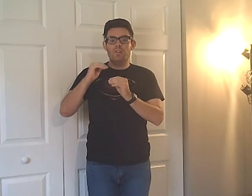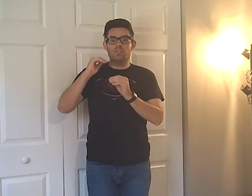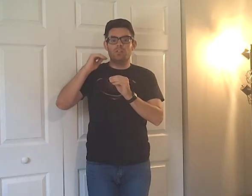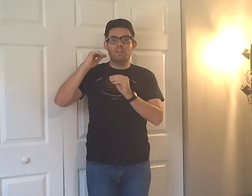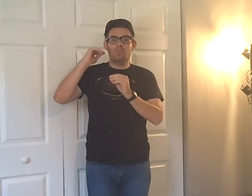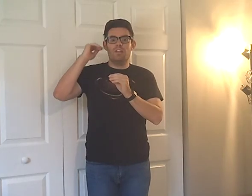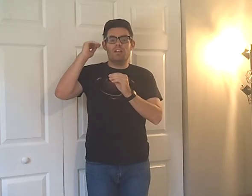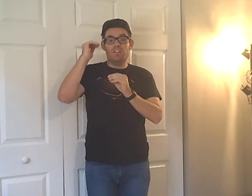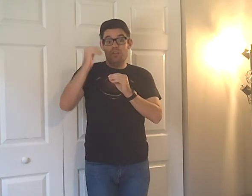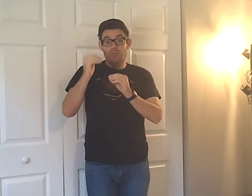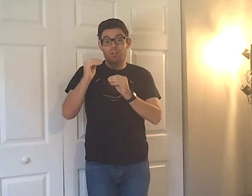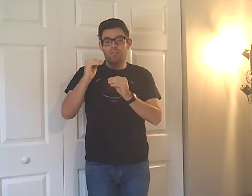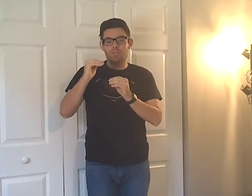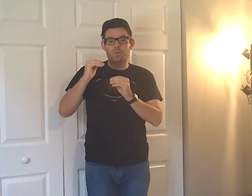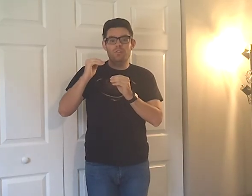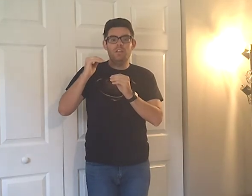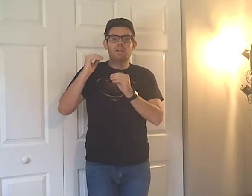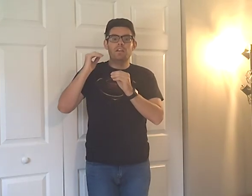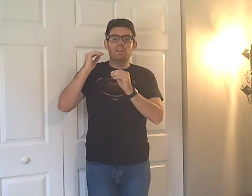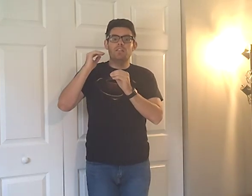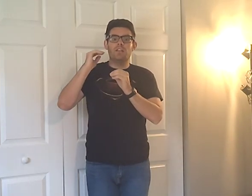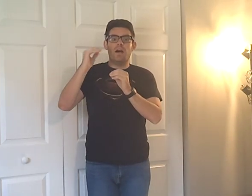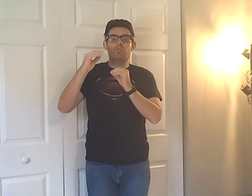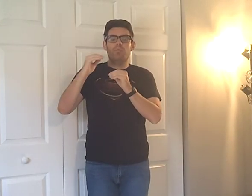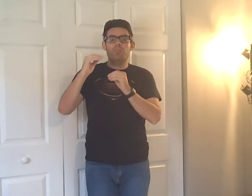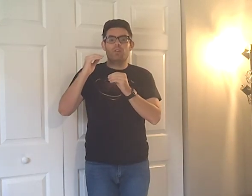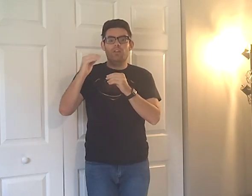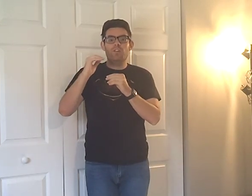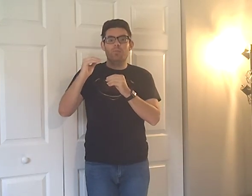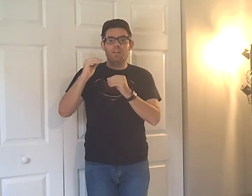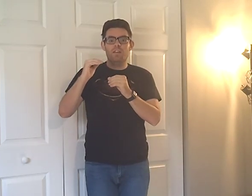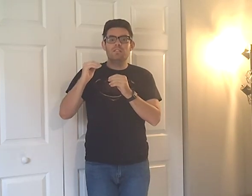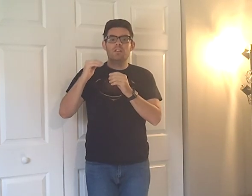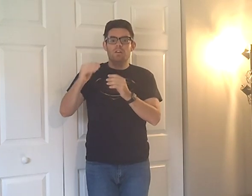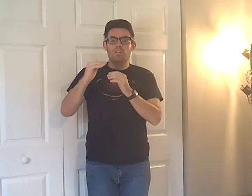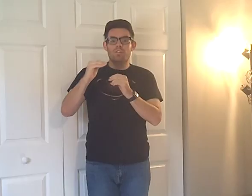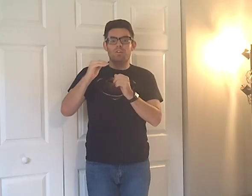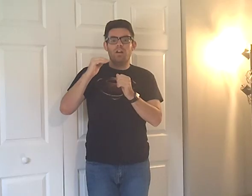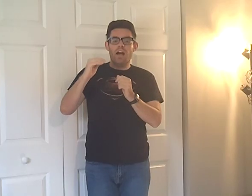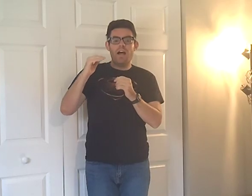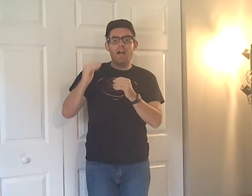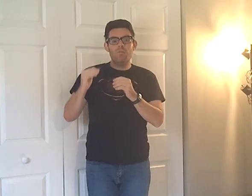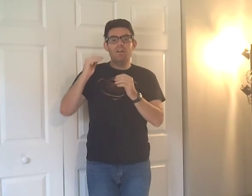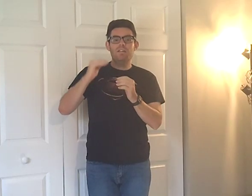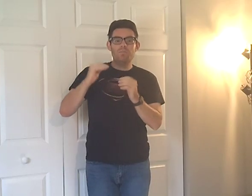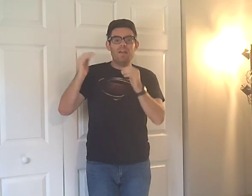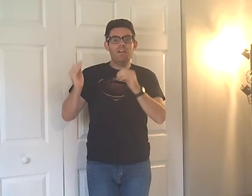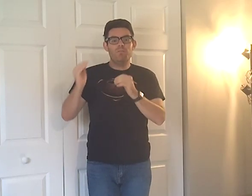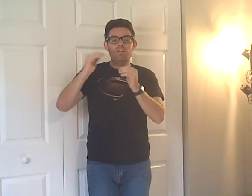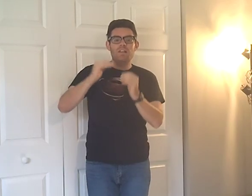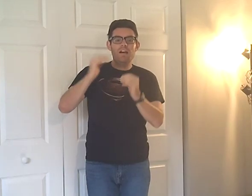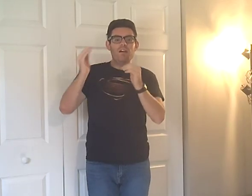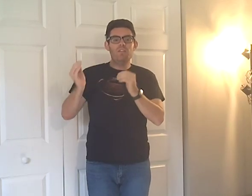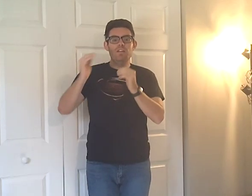the song that is really like the theme song of this movie, is "I Was Made for Loving You" by Kiss. You know the song, "I was made for loving